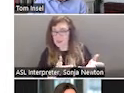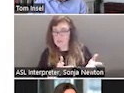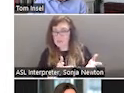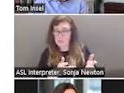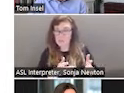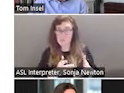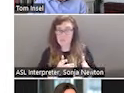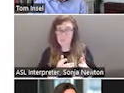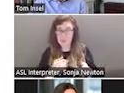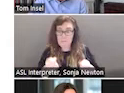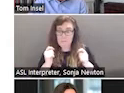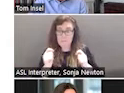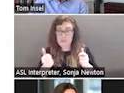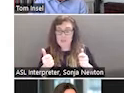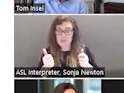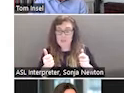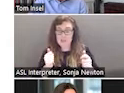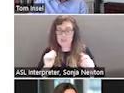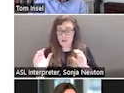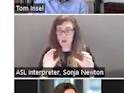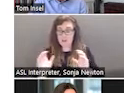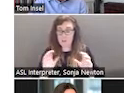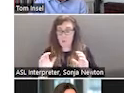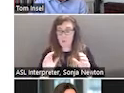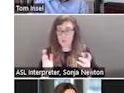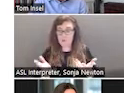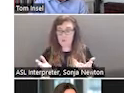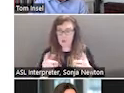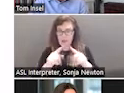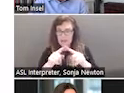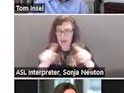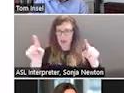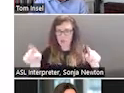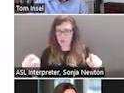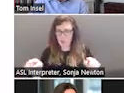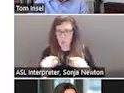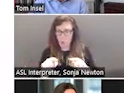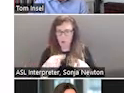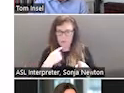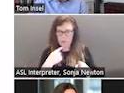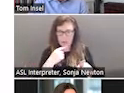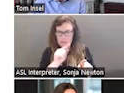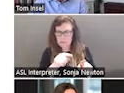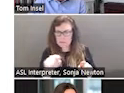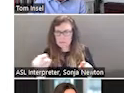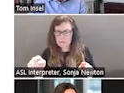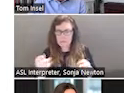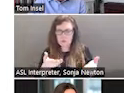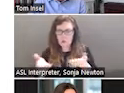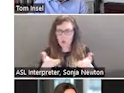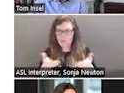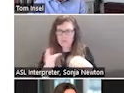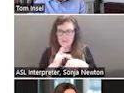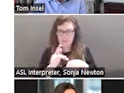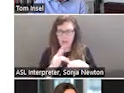of immediate consult that they need? Can they have a dashboard that tells them all of the availability for services in the community? In the